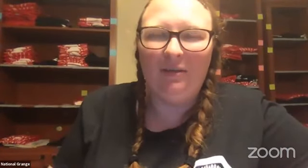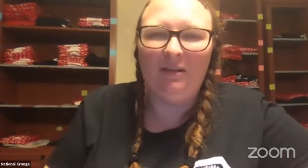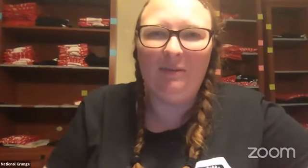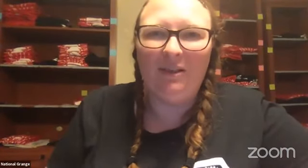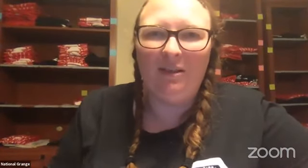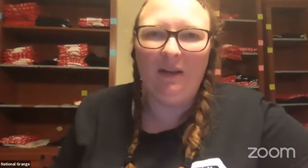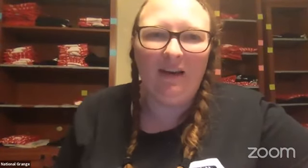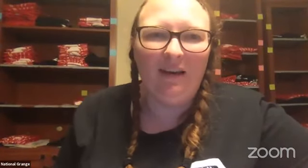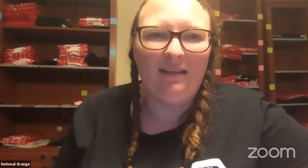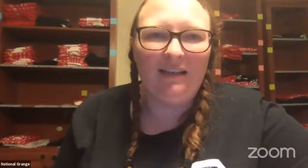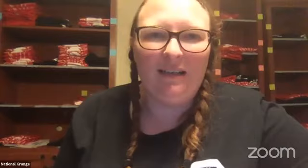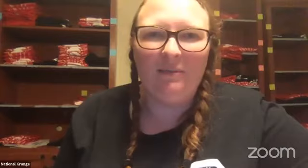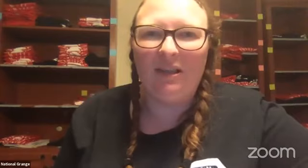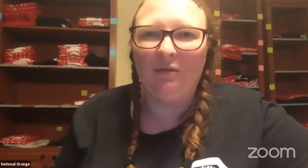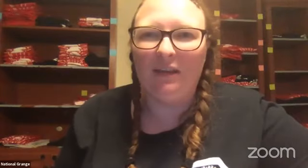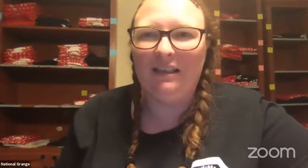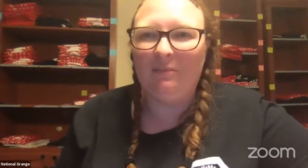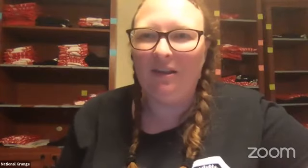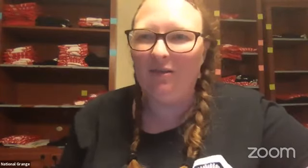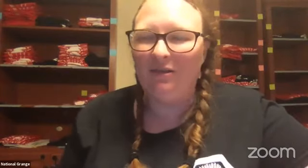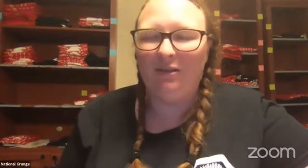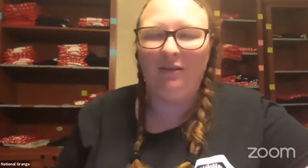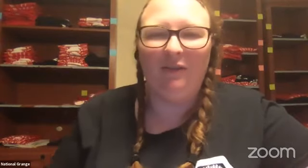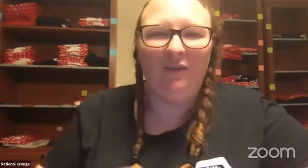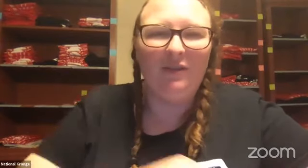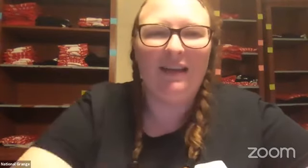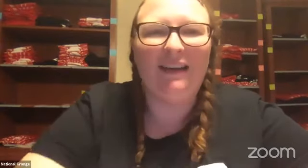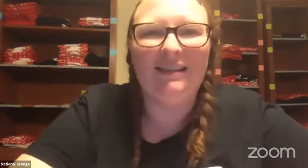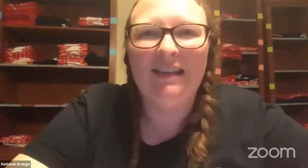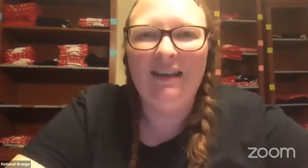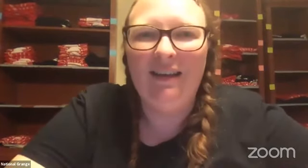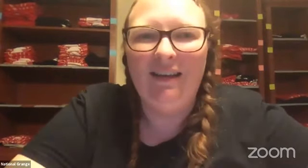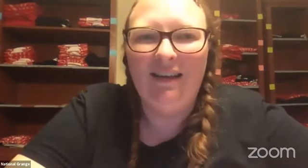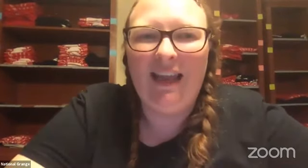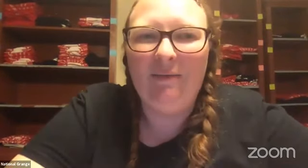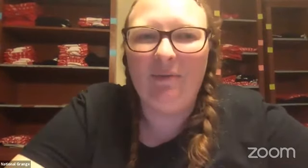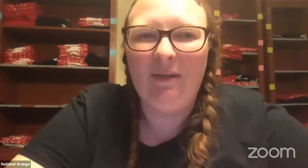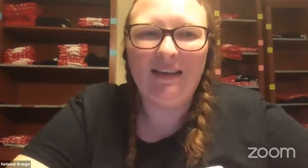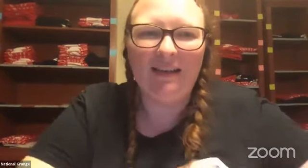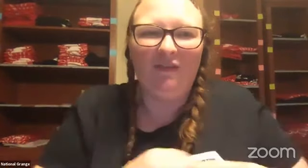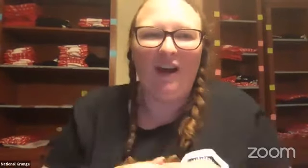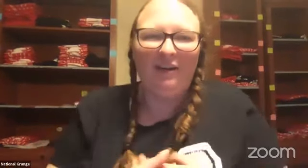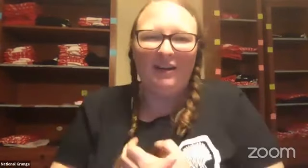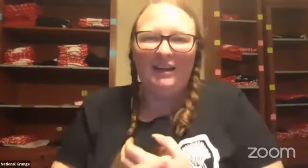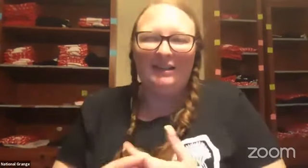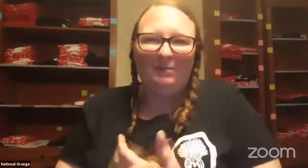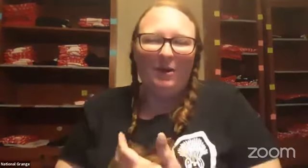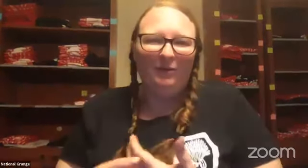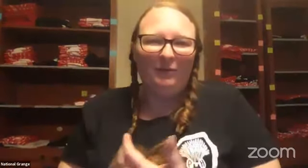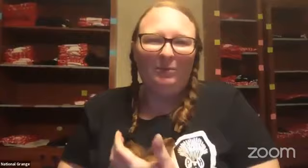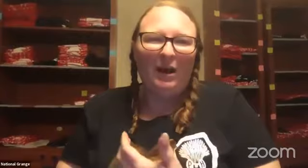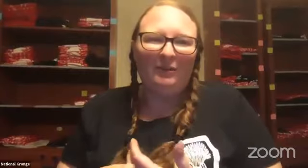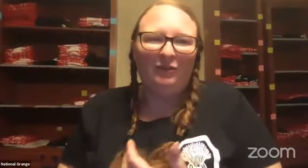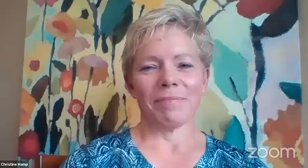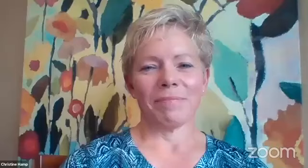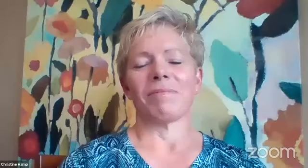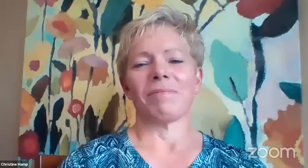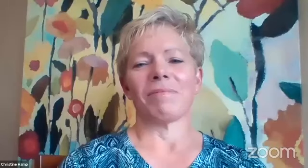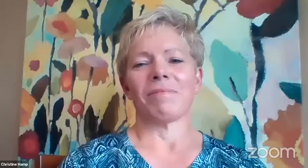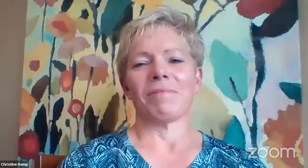speech and debate contests. I'm just going to read something you, so you have a few seconds. It came from the idea of fire and ice, the poem from Robert Frost, where he says, some